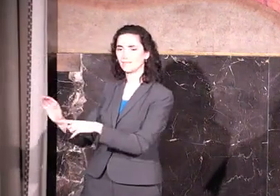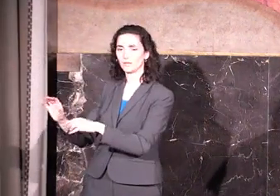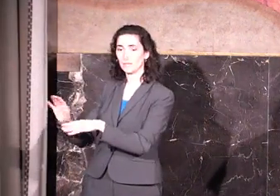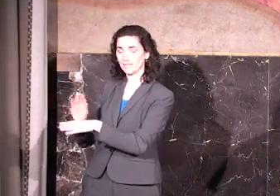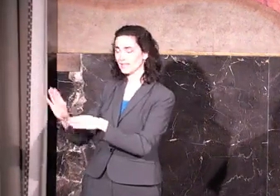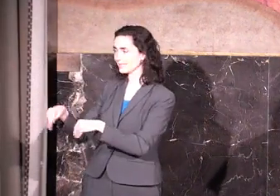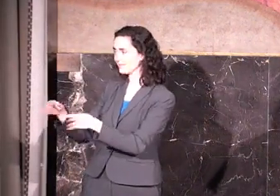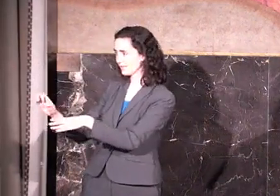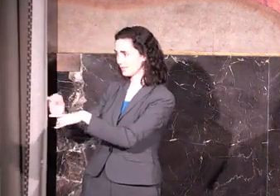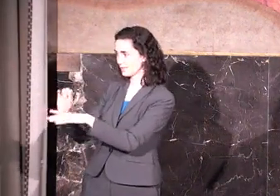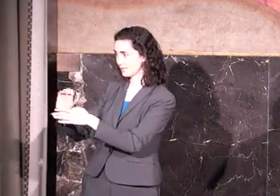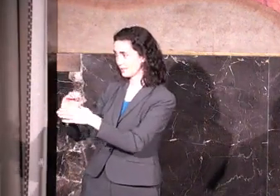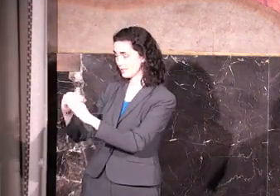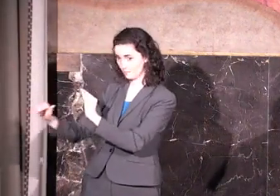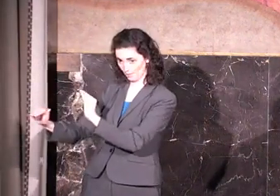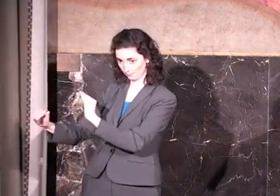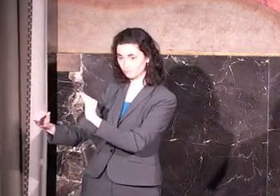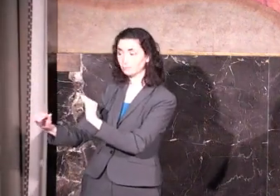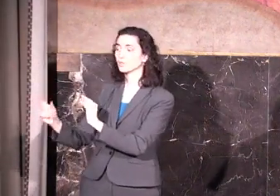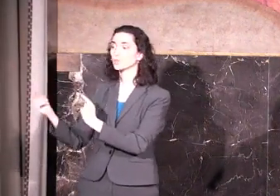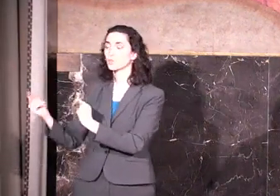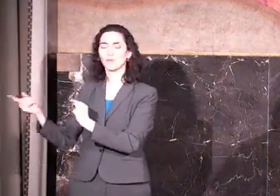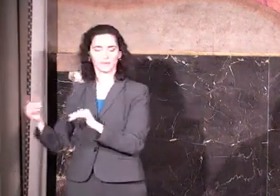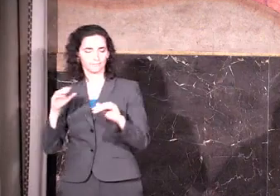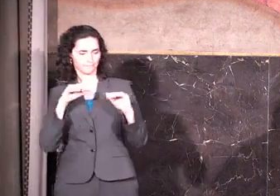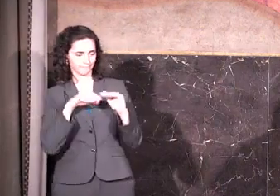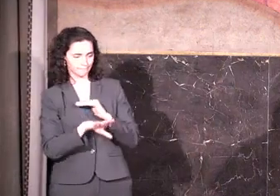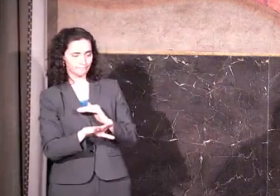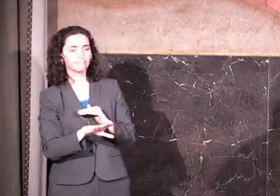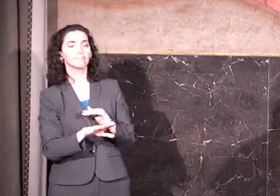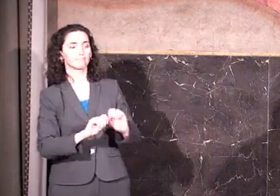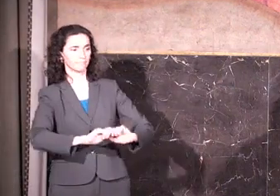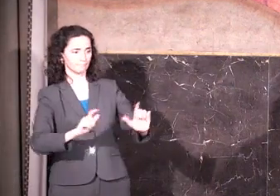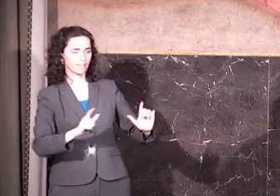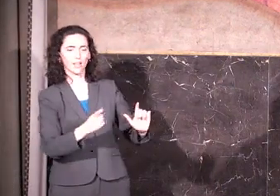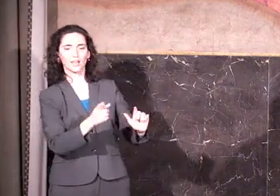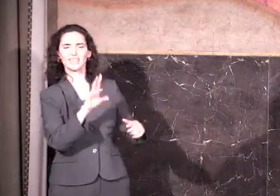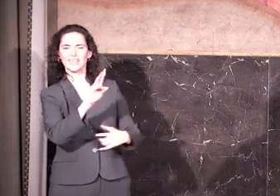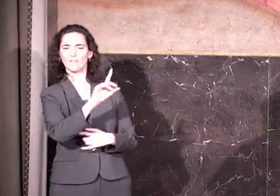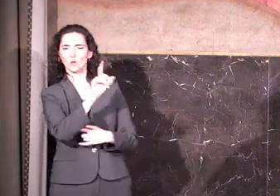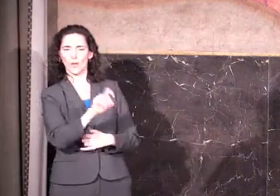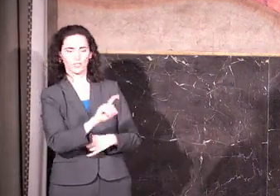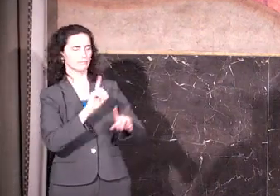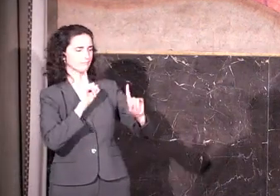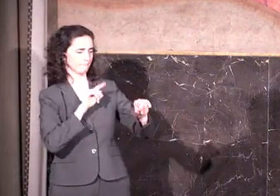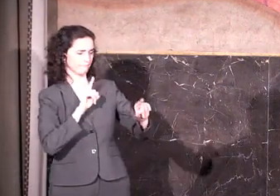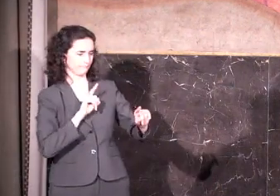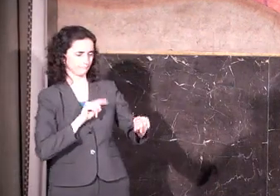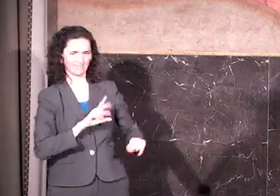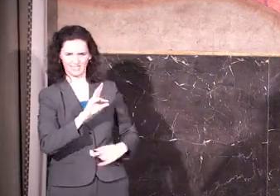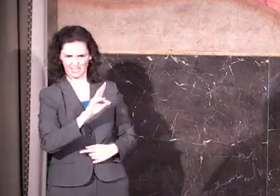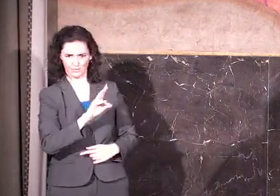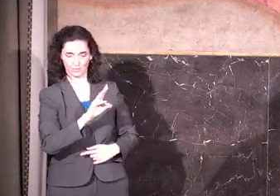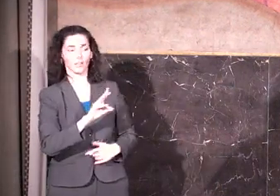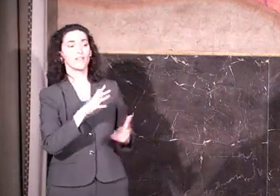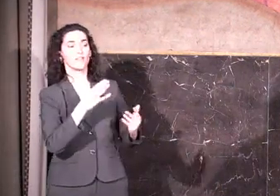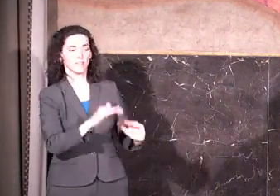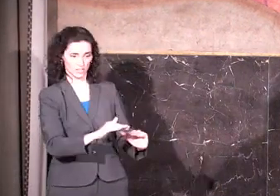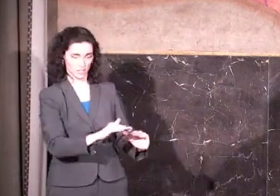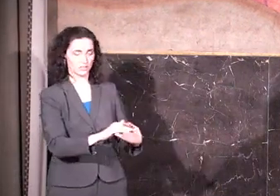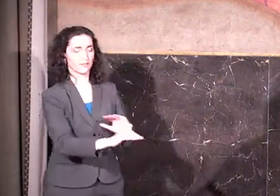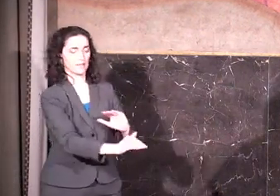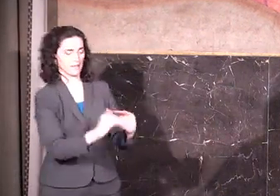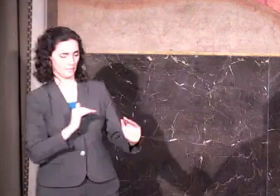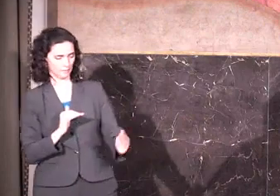on and answer about 7 quick questions. Upon completing that question, they'll receive an email back